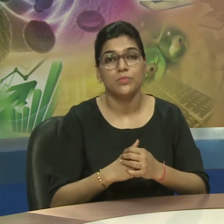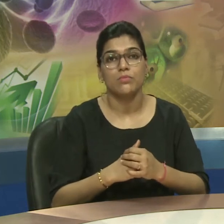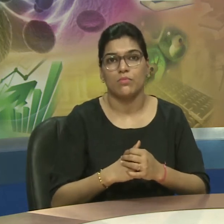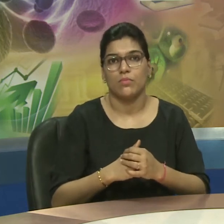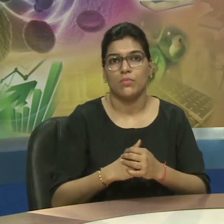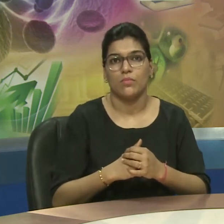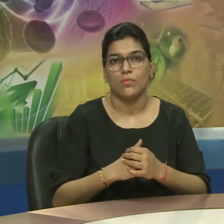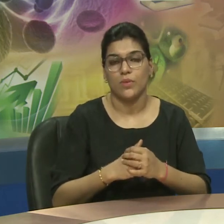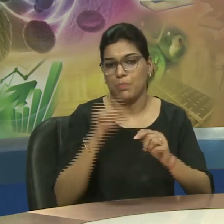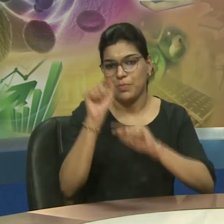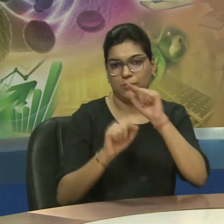Second,